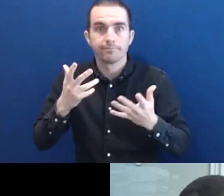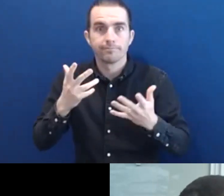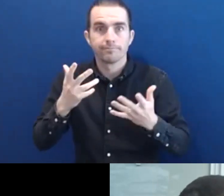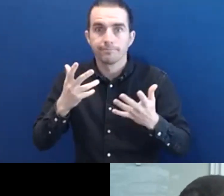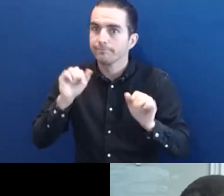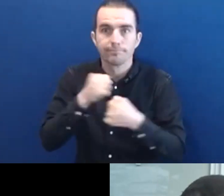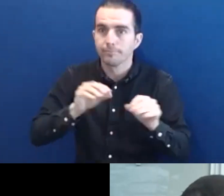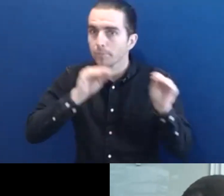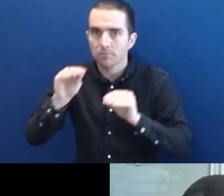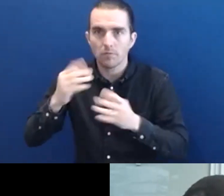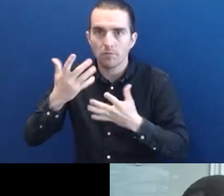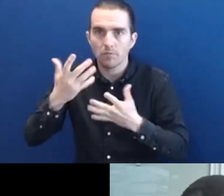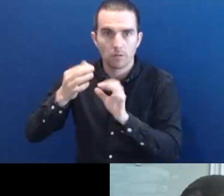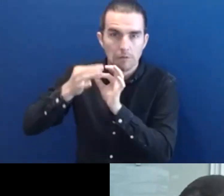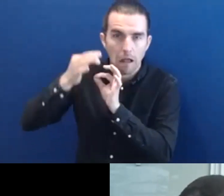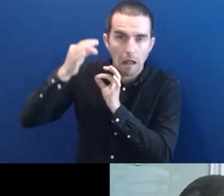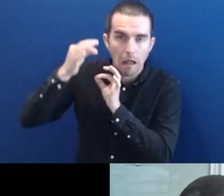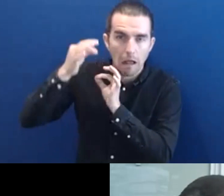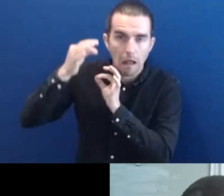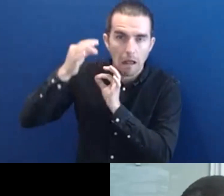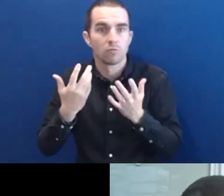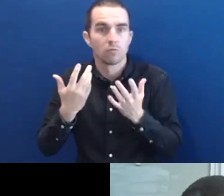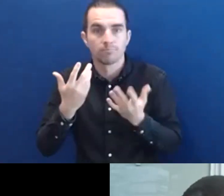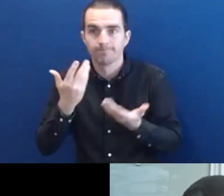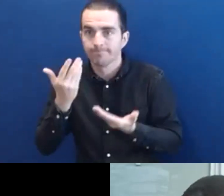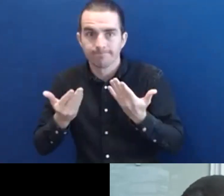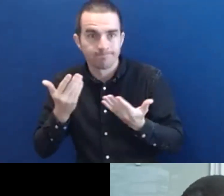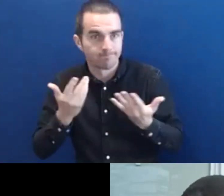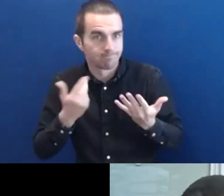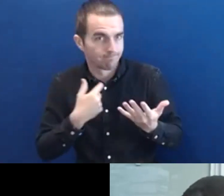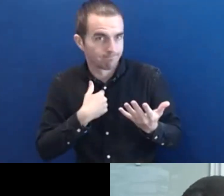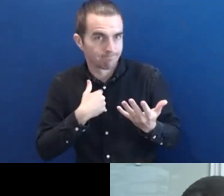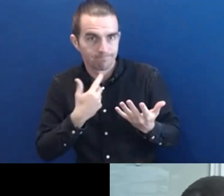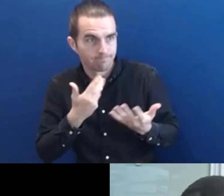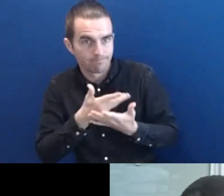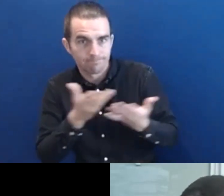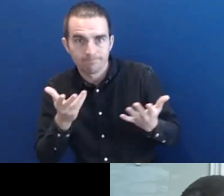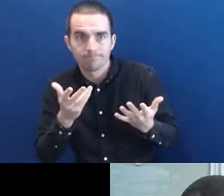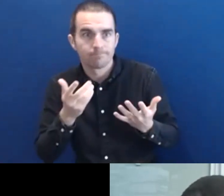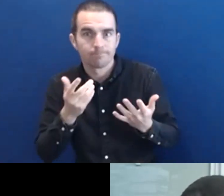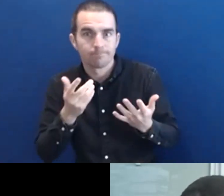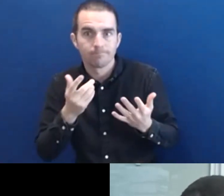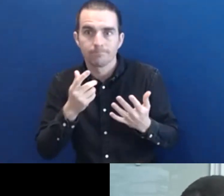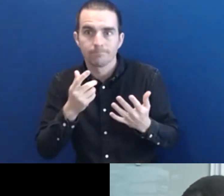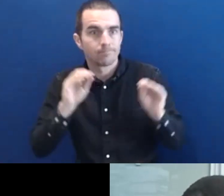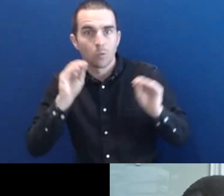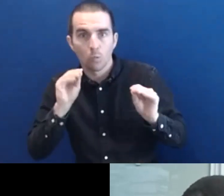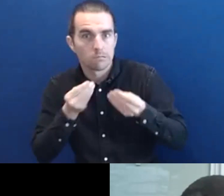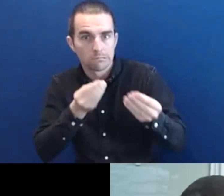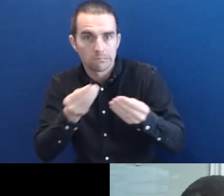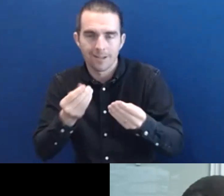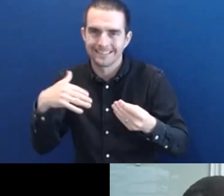are the challenges. So what we need to see that people with disabilities are given